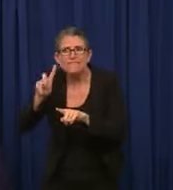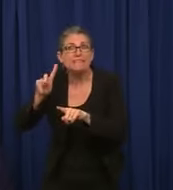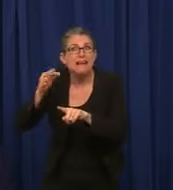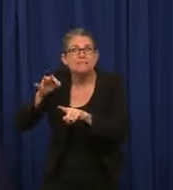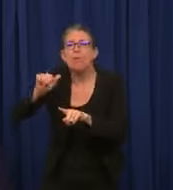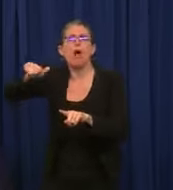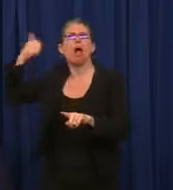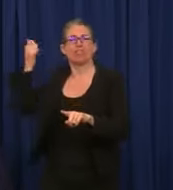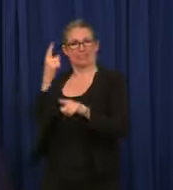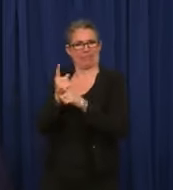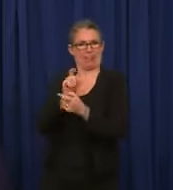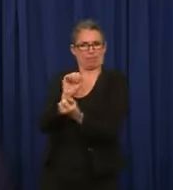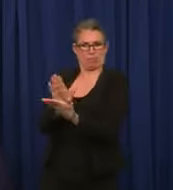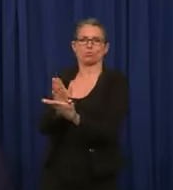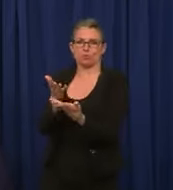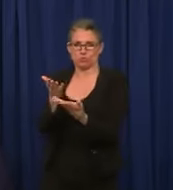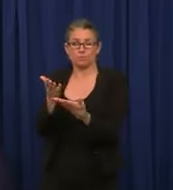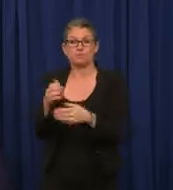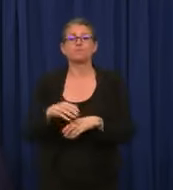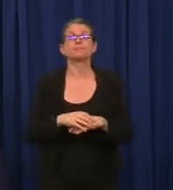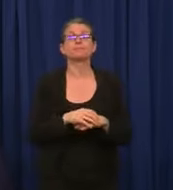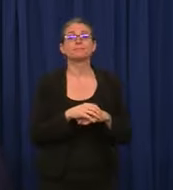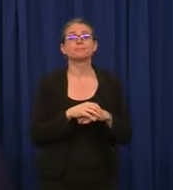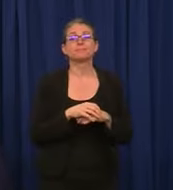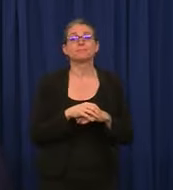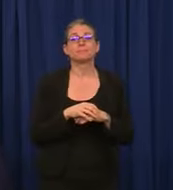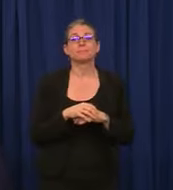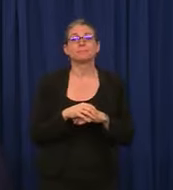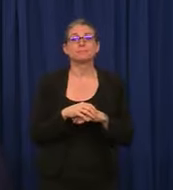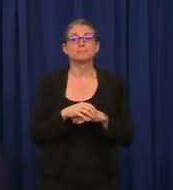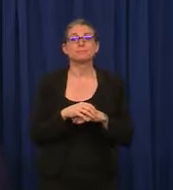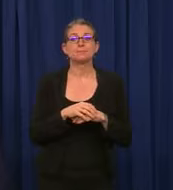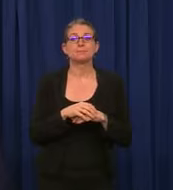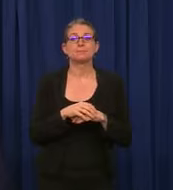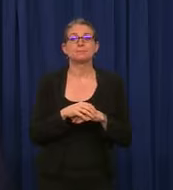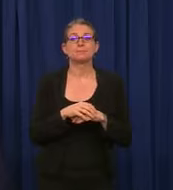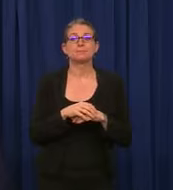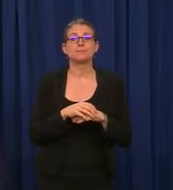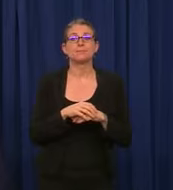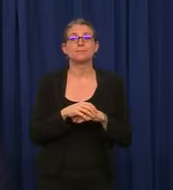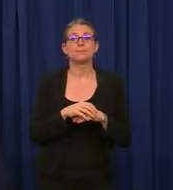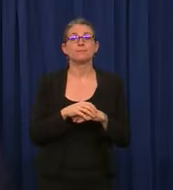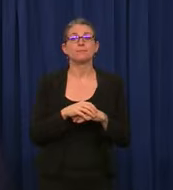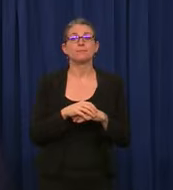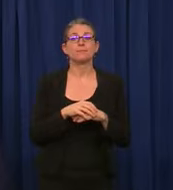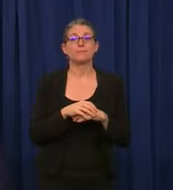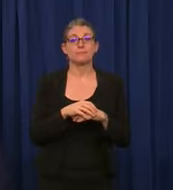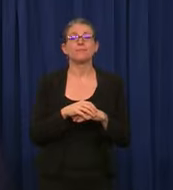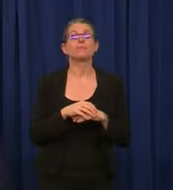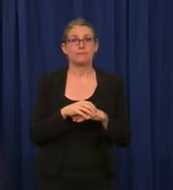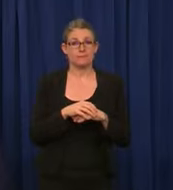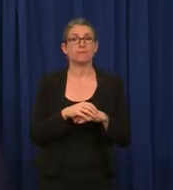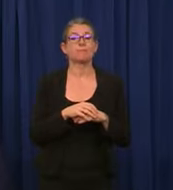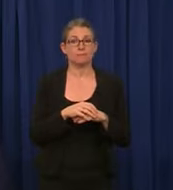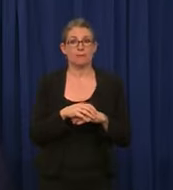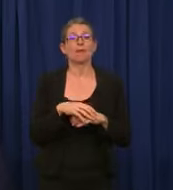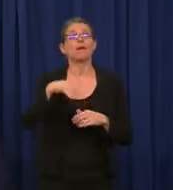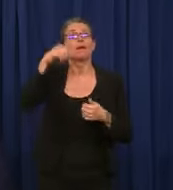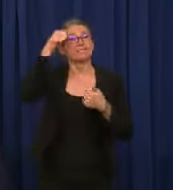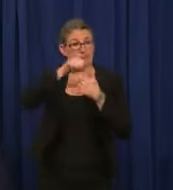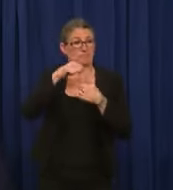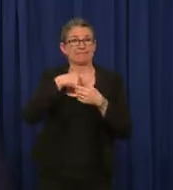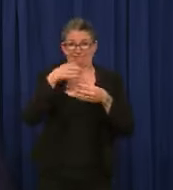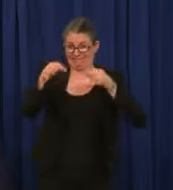I'd next like to provide an update on our work to acquire as well as distribute personal protective